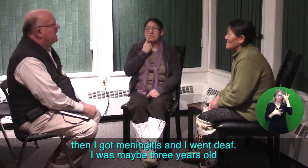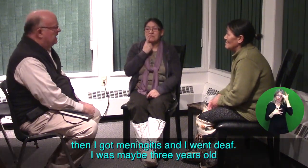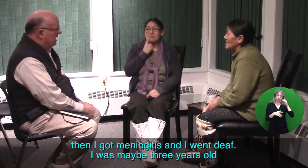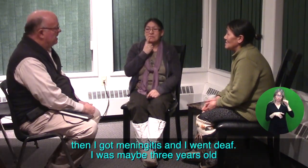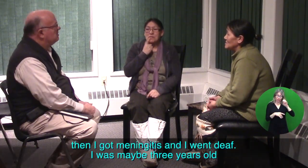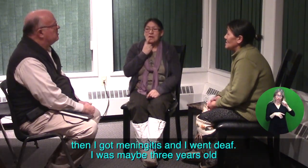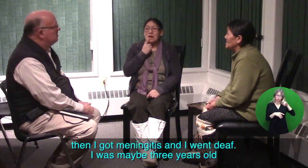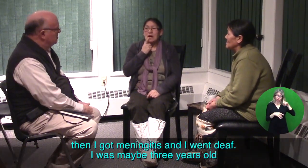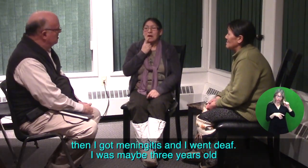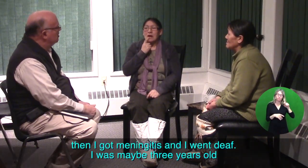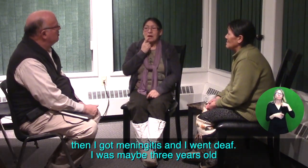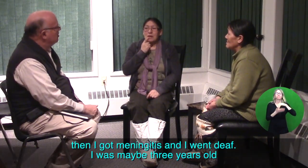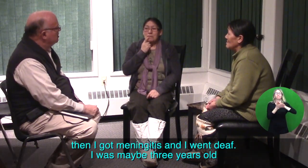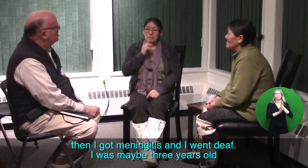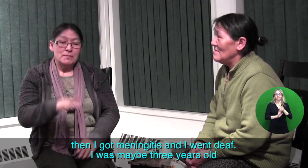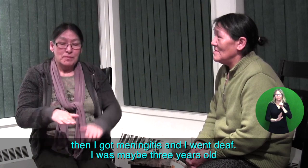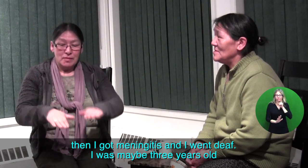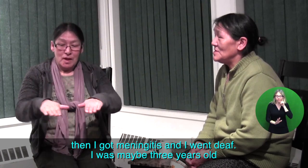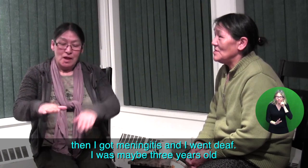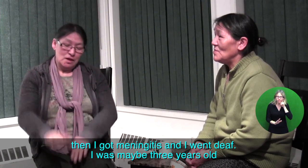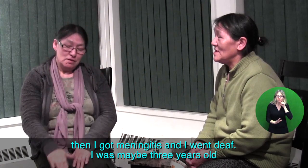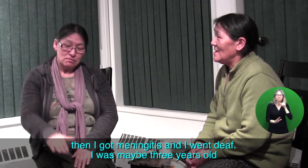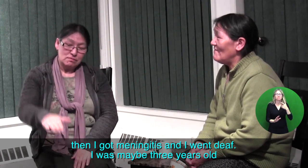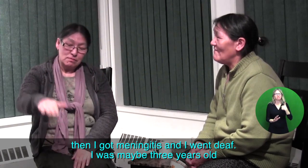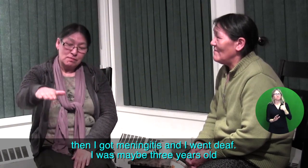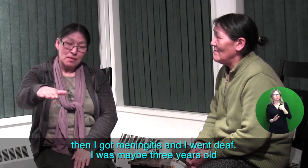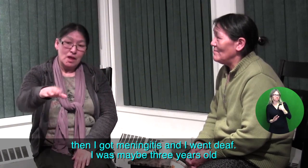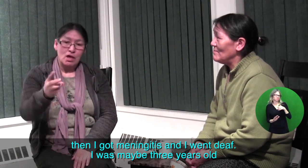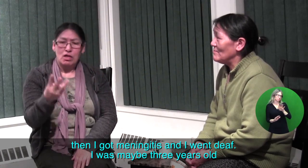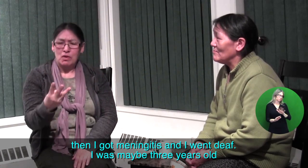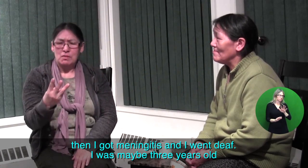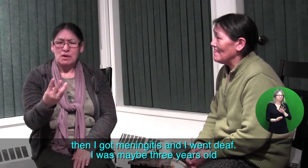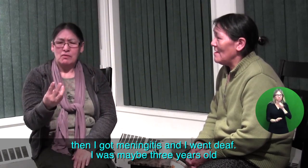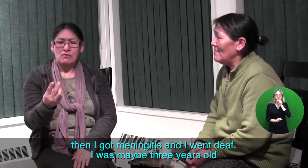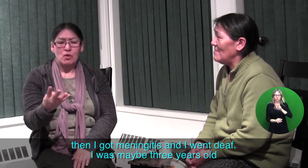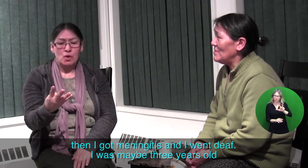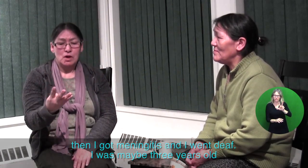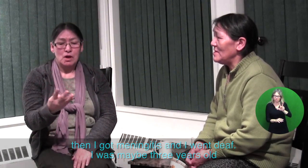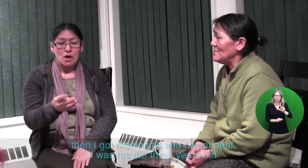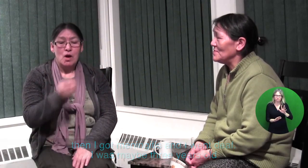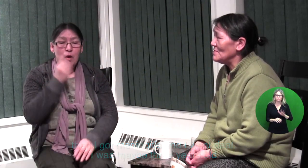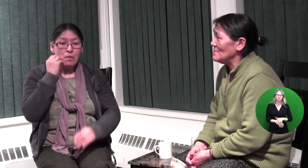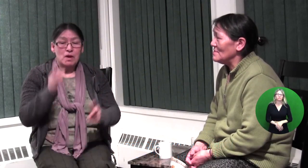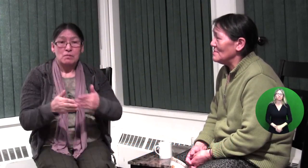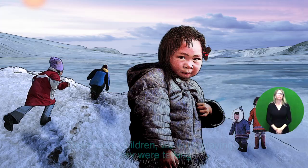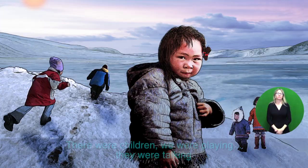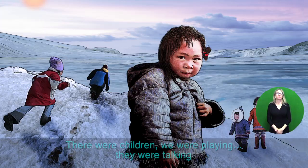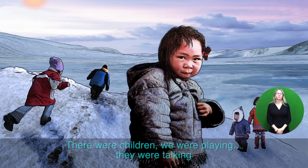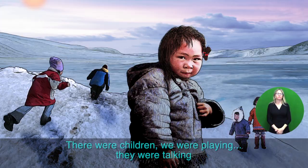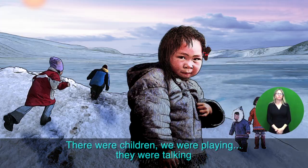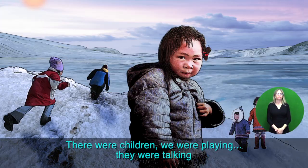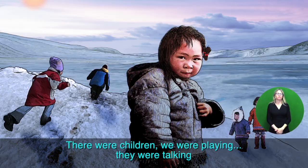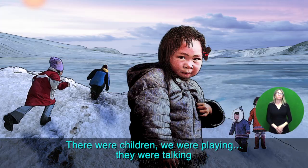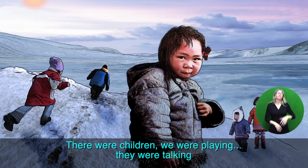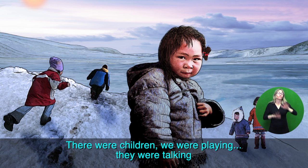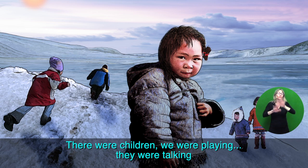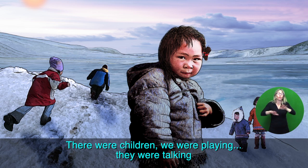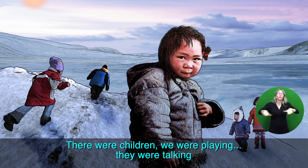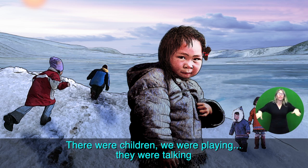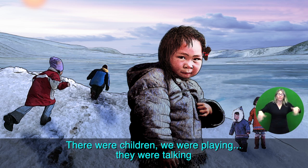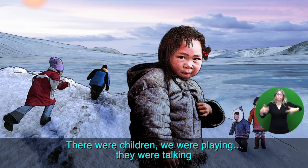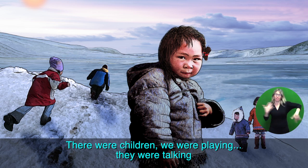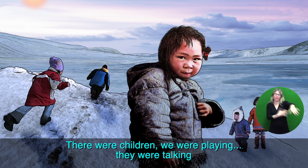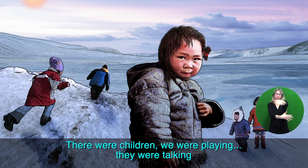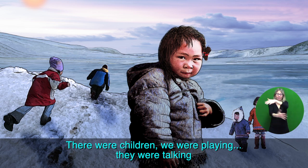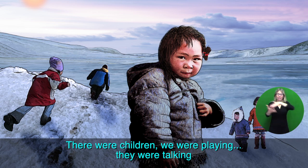Then she got meningitis and she went deaf, maybe 3 years old. There